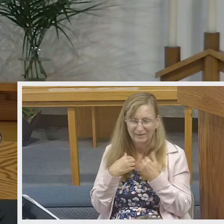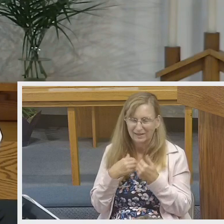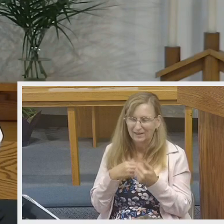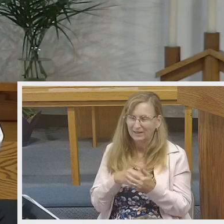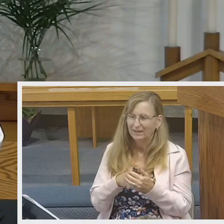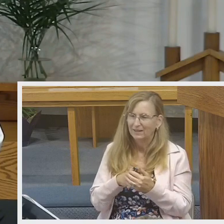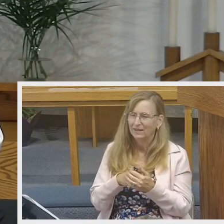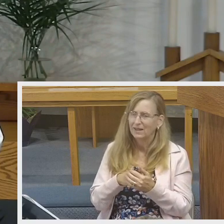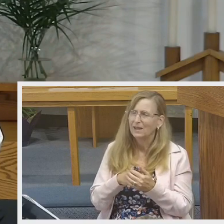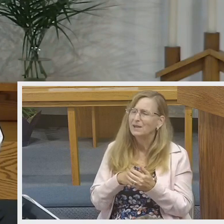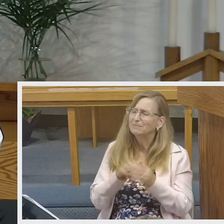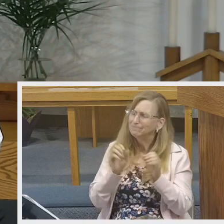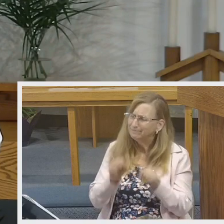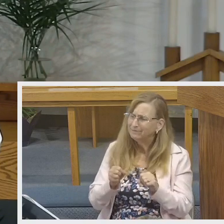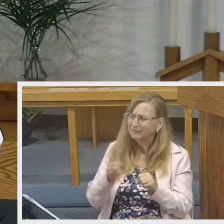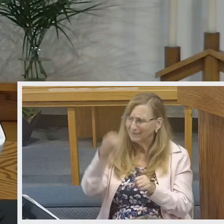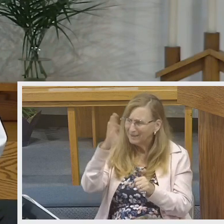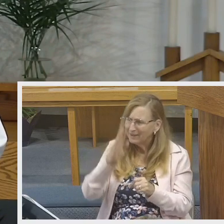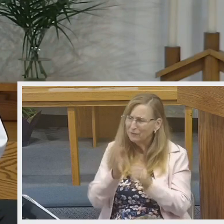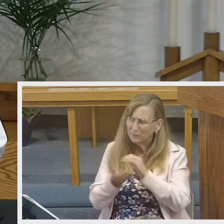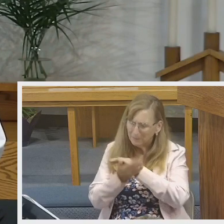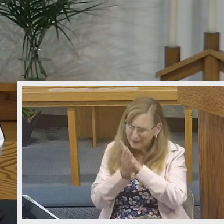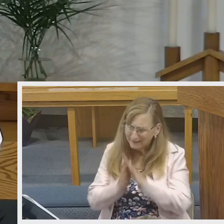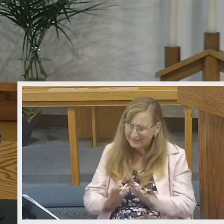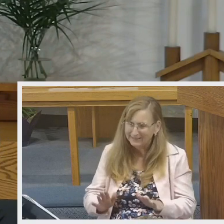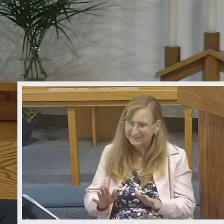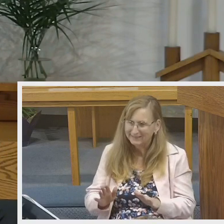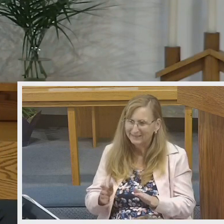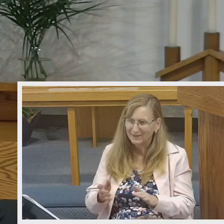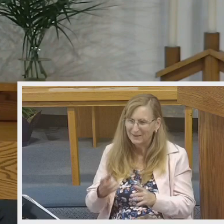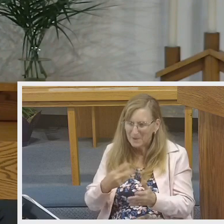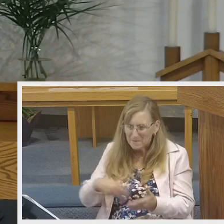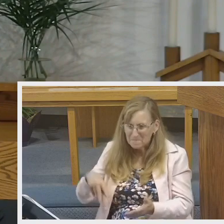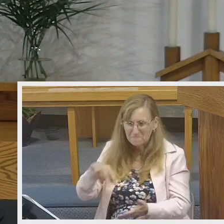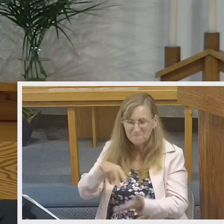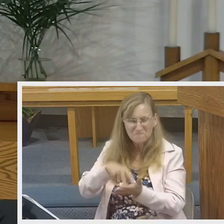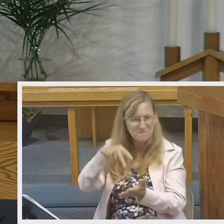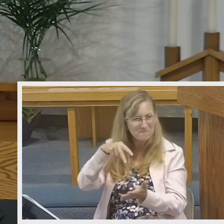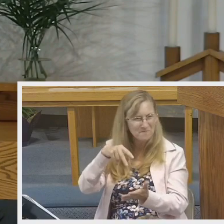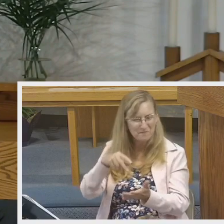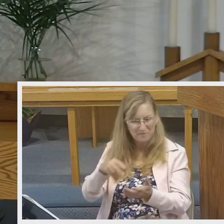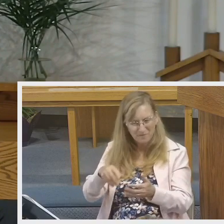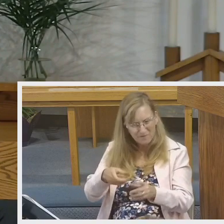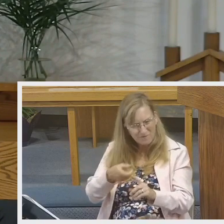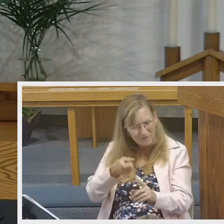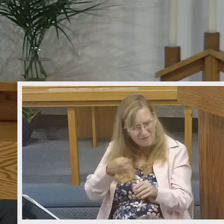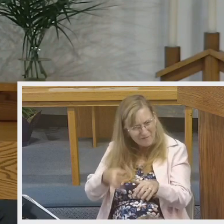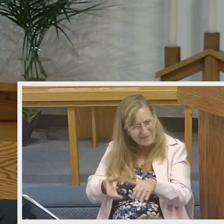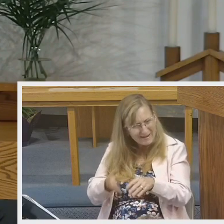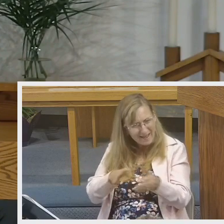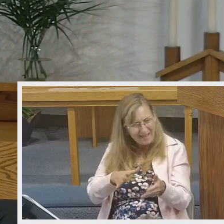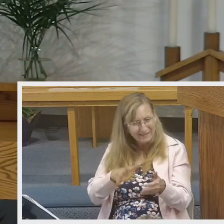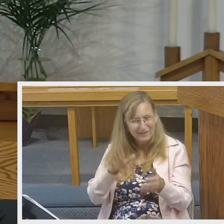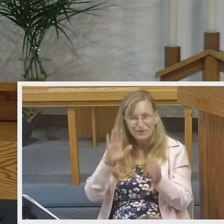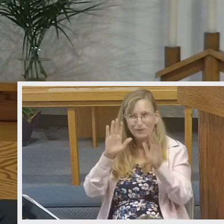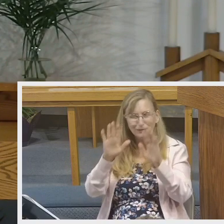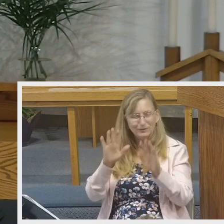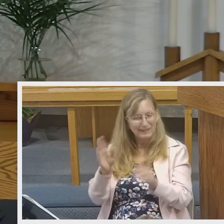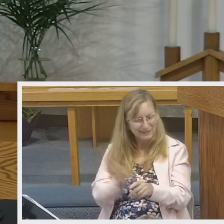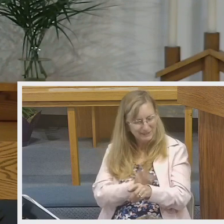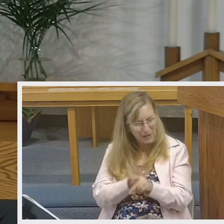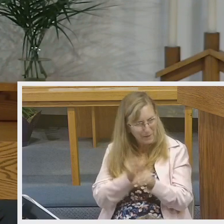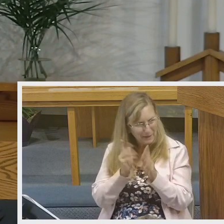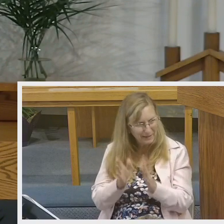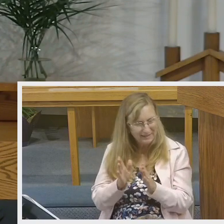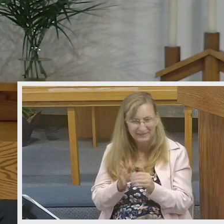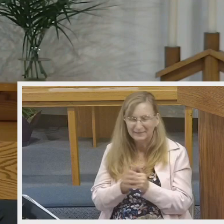Now may the God of peace, who brought again from the dead our Lord Jesus, that great shepherd of the sheep, by the blood of the